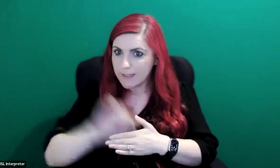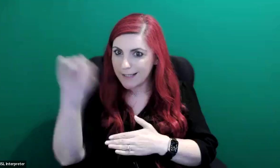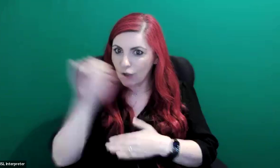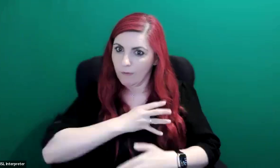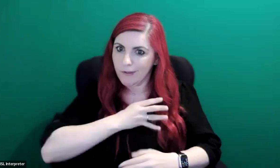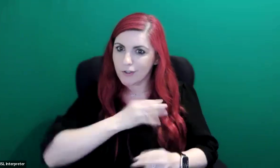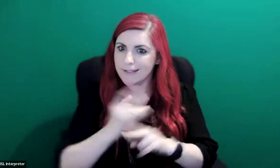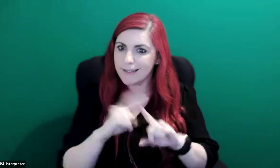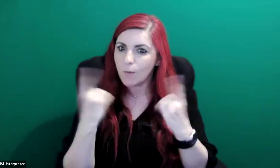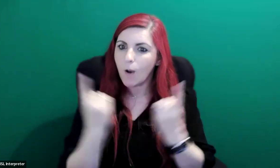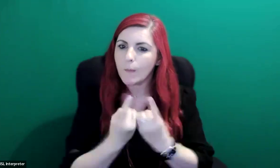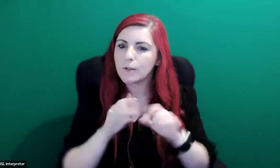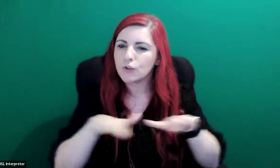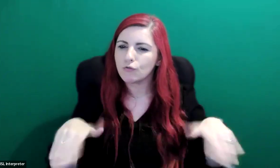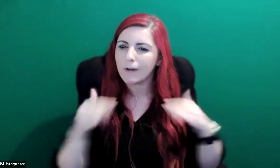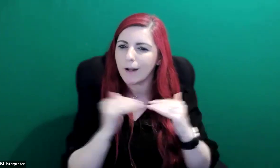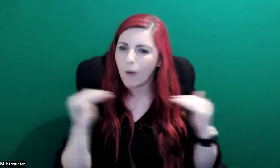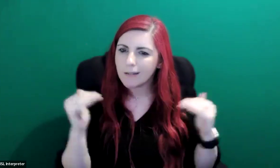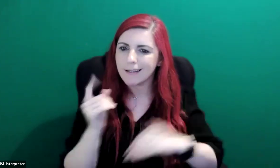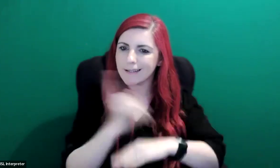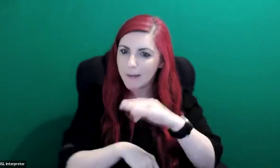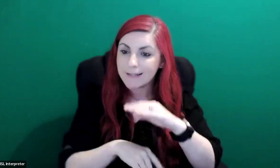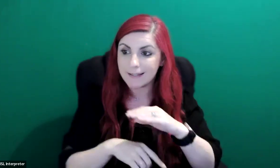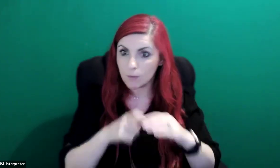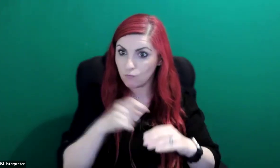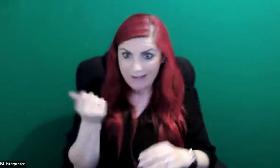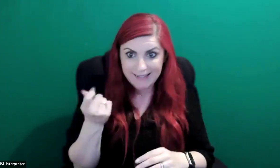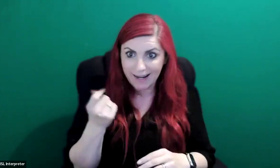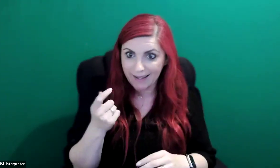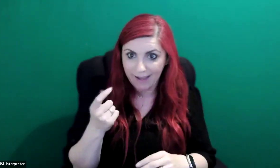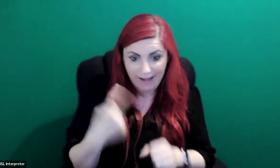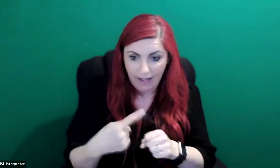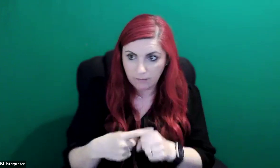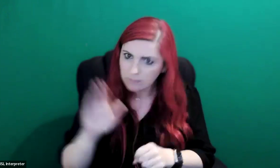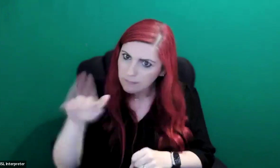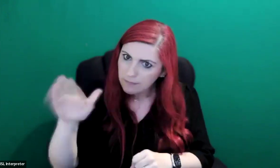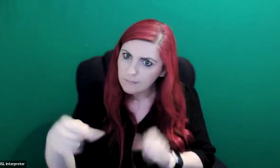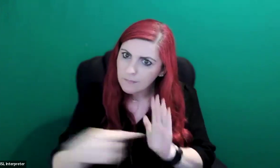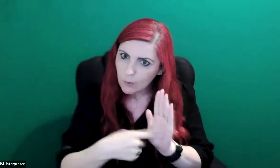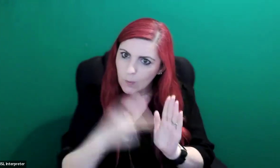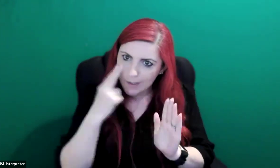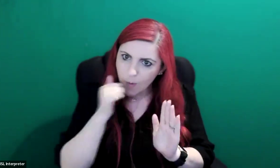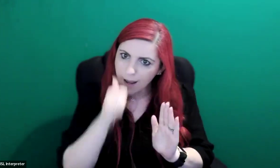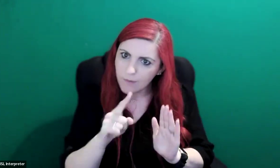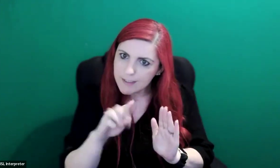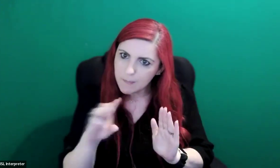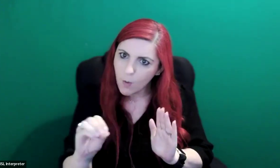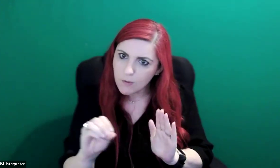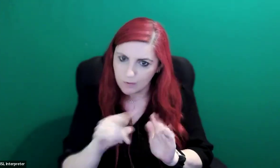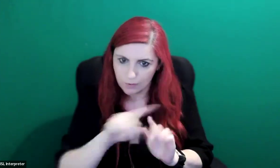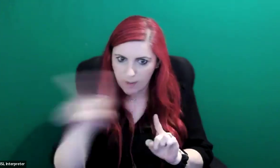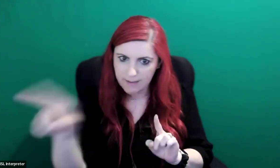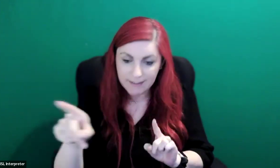the Department of Children, Equality and Disability about this recently. This isn't something new. We've been saying